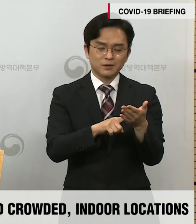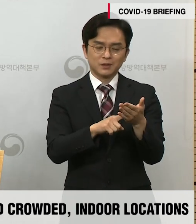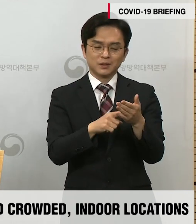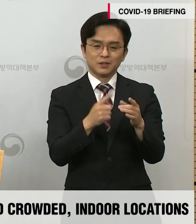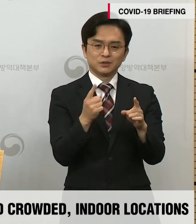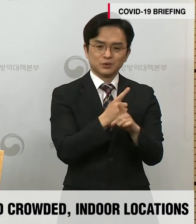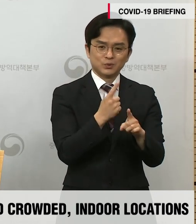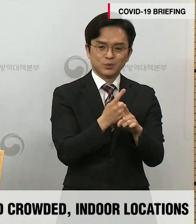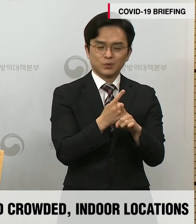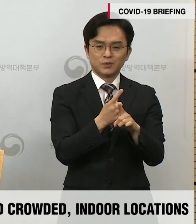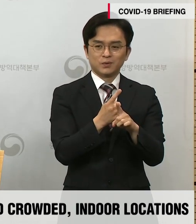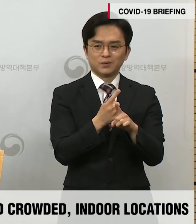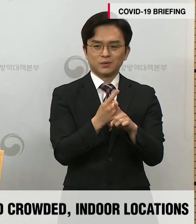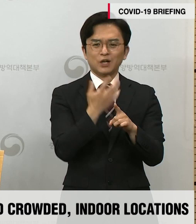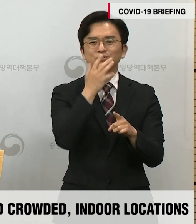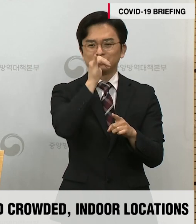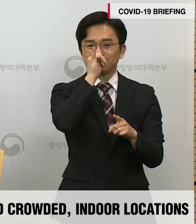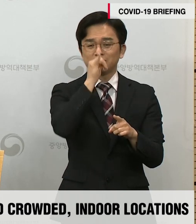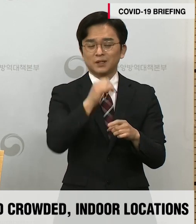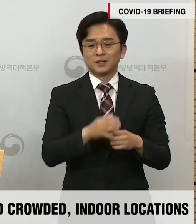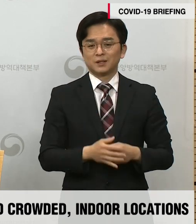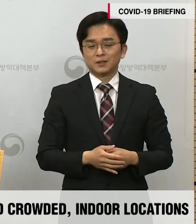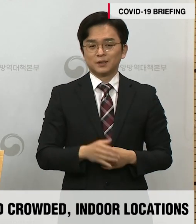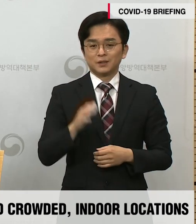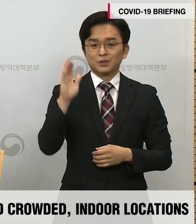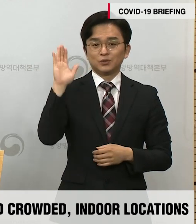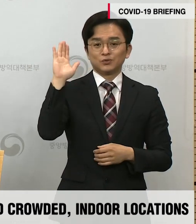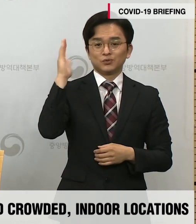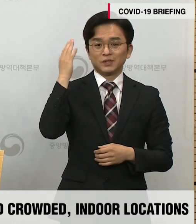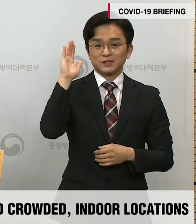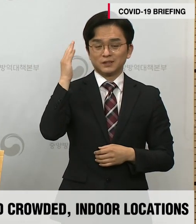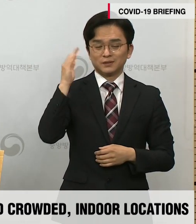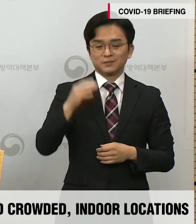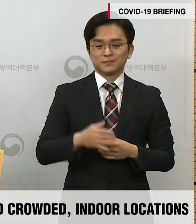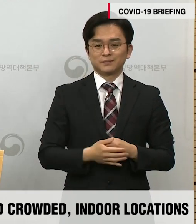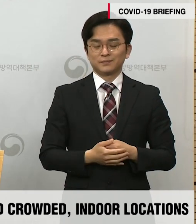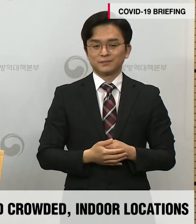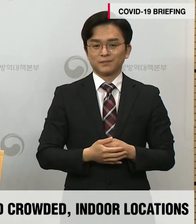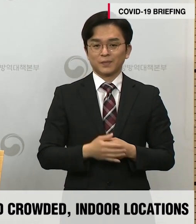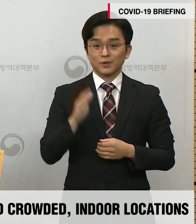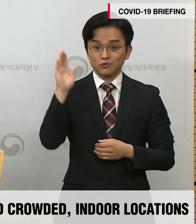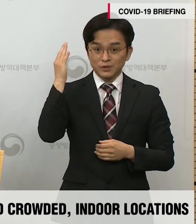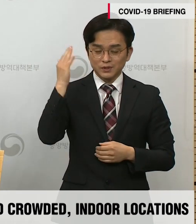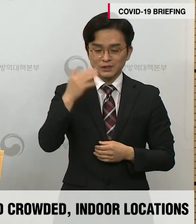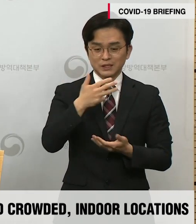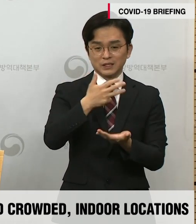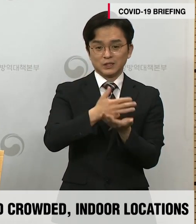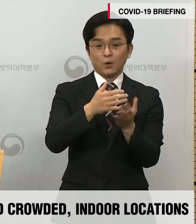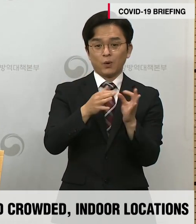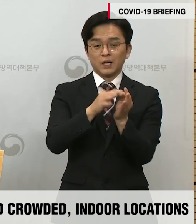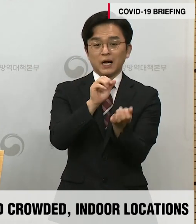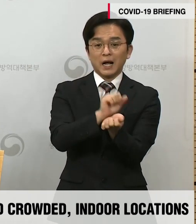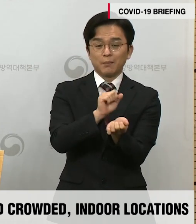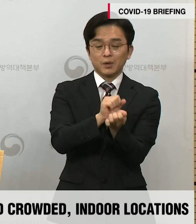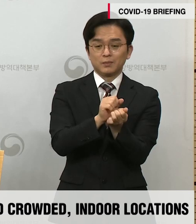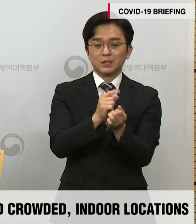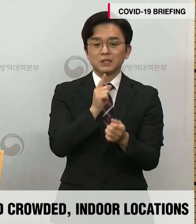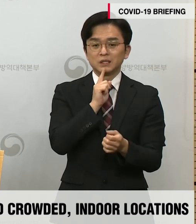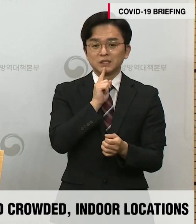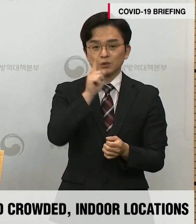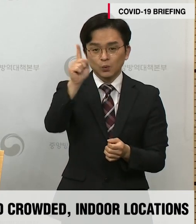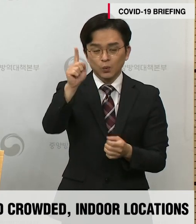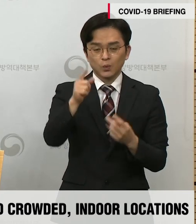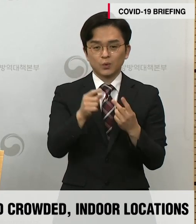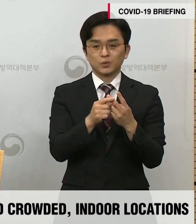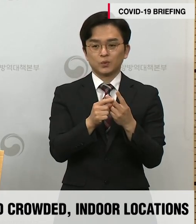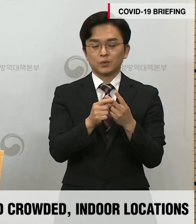the quarantine scheme is very effective and practical. And we also see an increase in the number of